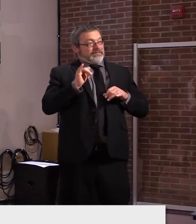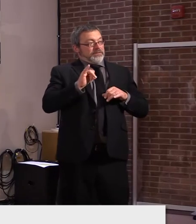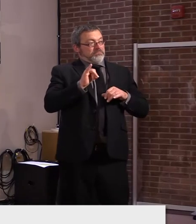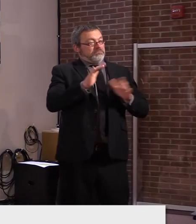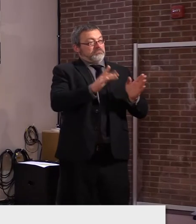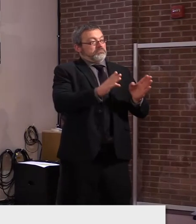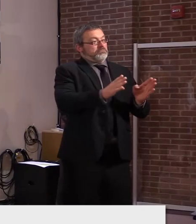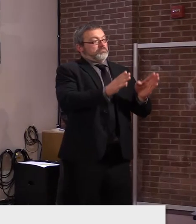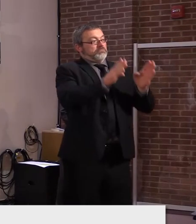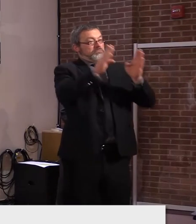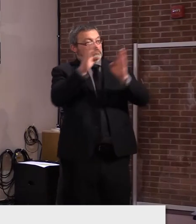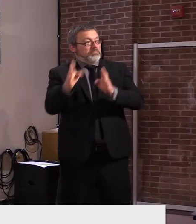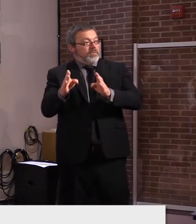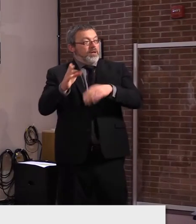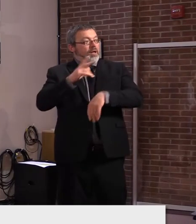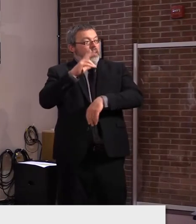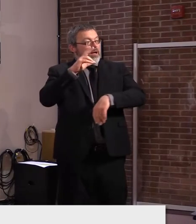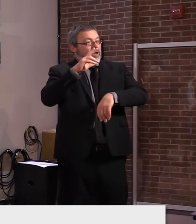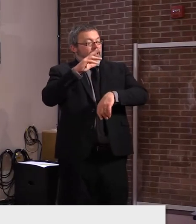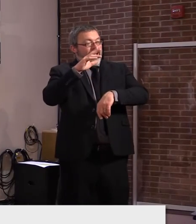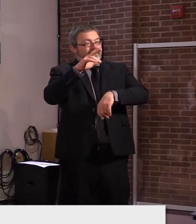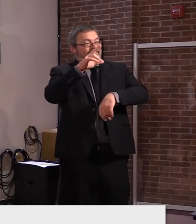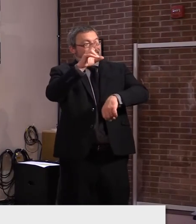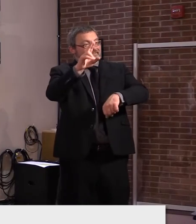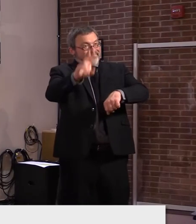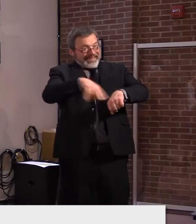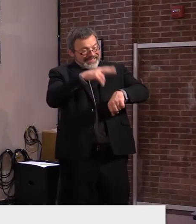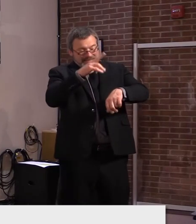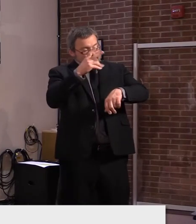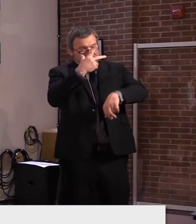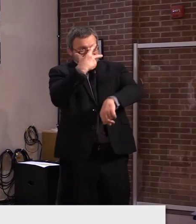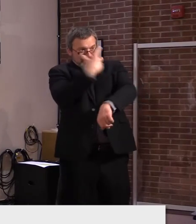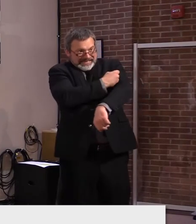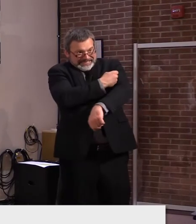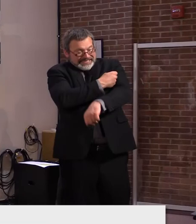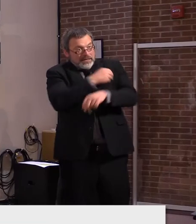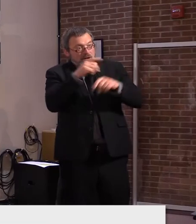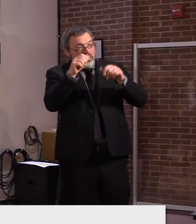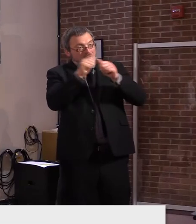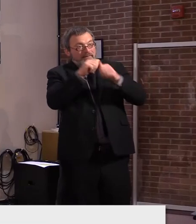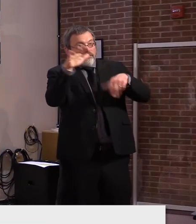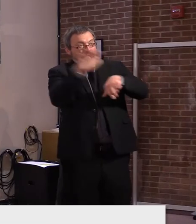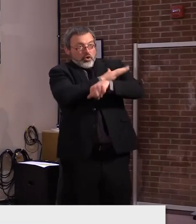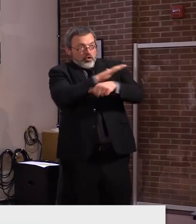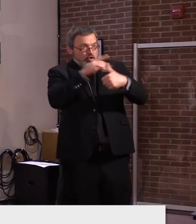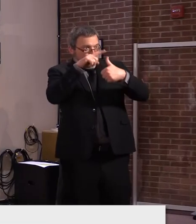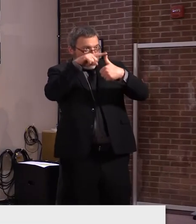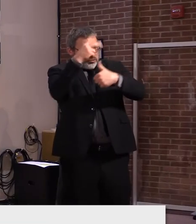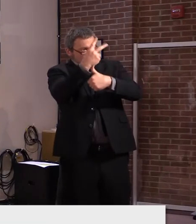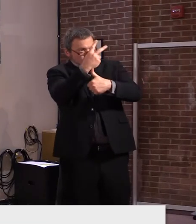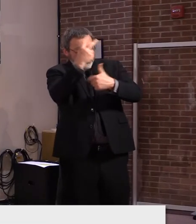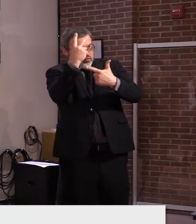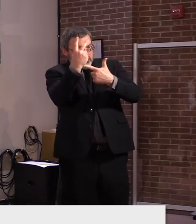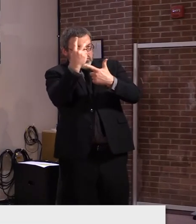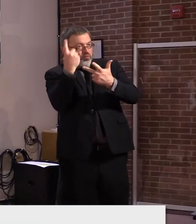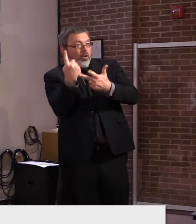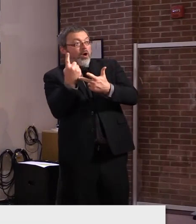stronger but lasts longer than the immunity you have from having had COVID. It's as simple as that. It's based on the data.